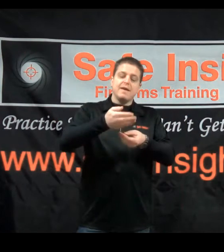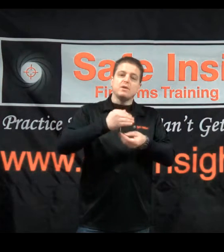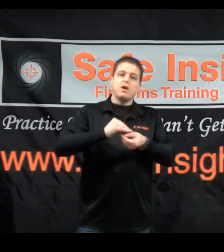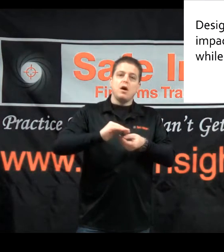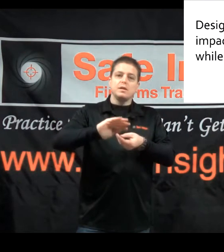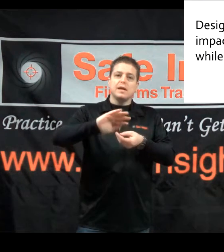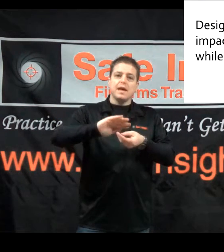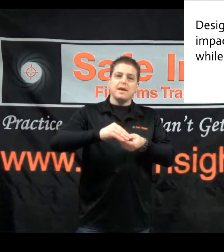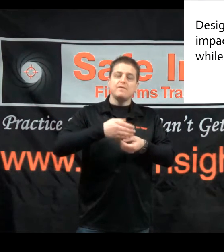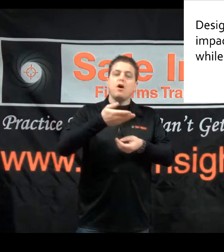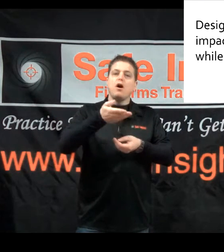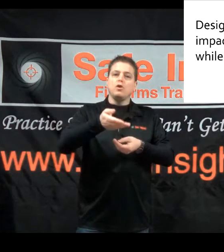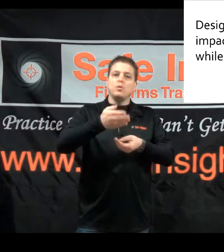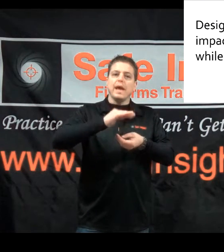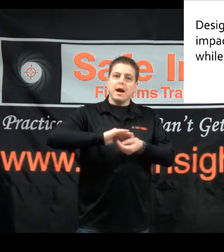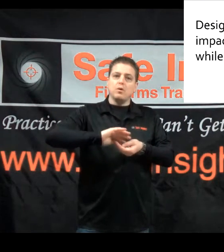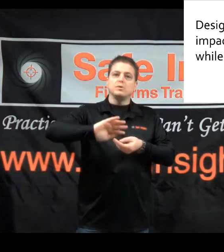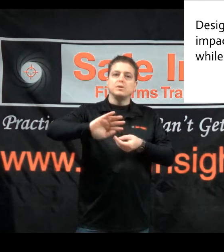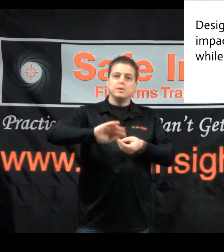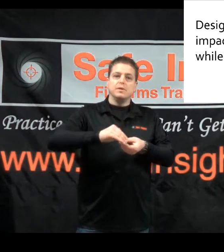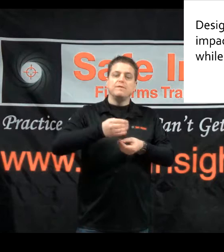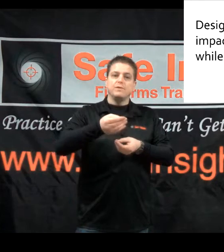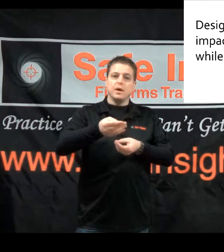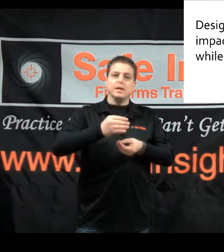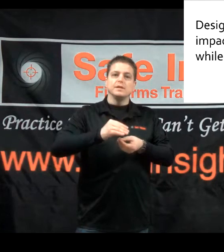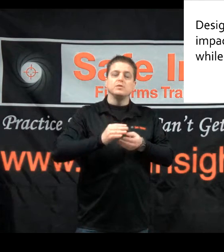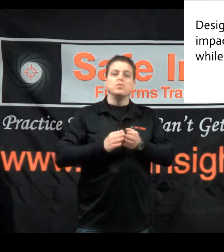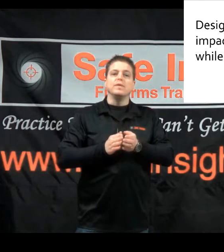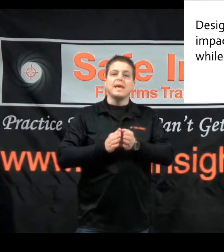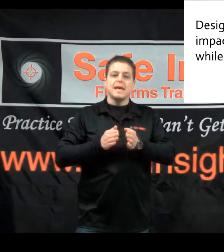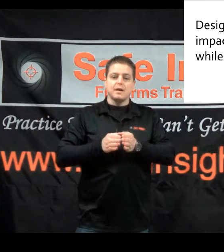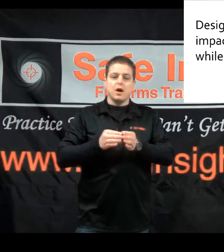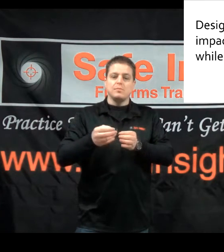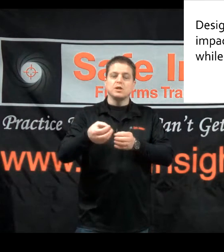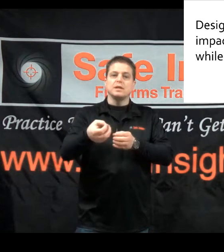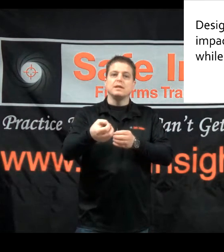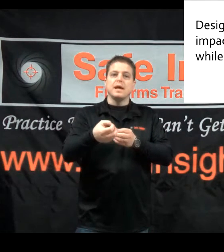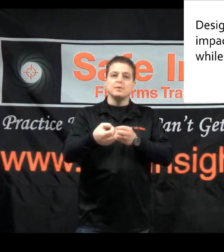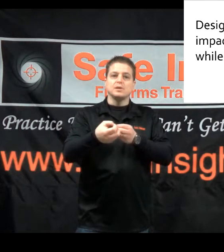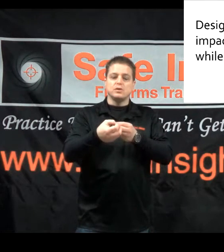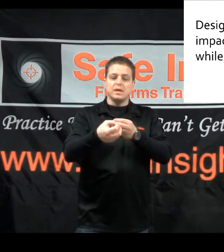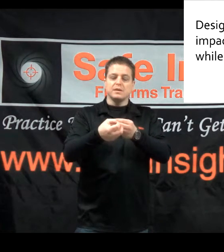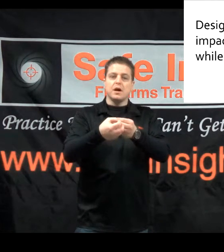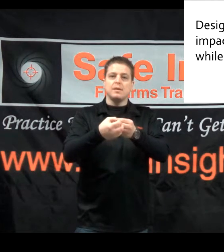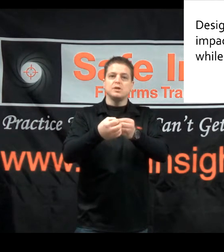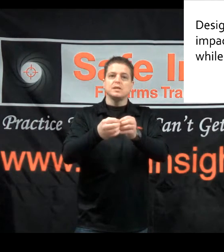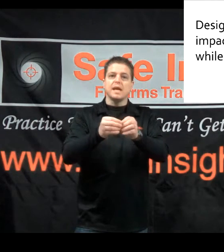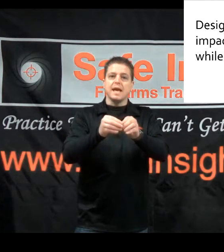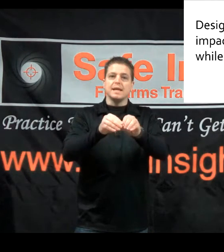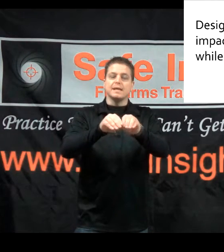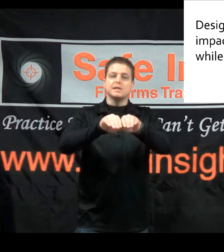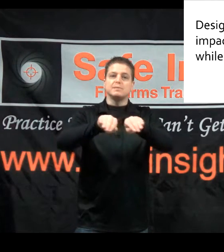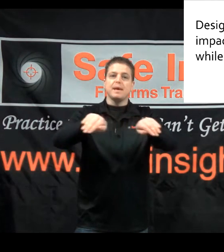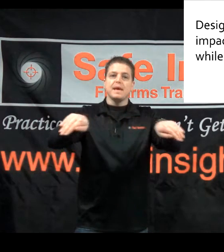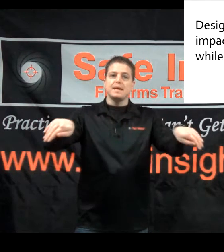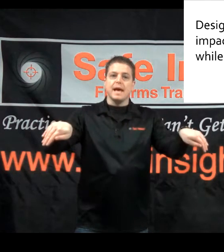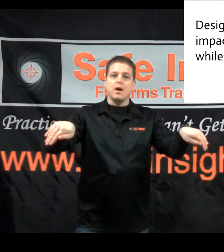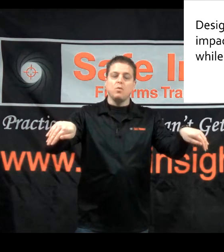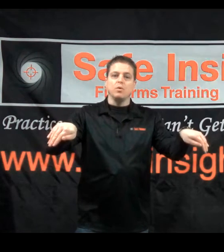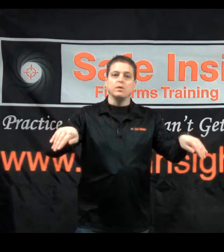a concave, hollowed out front, when they hit an object, it allows it to hit the object and expand outward.